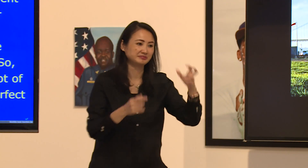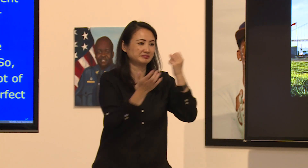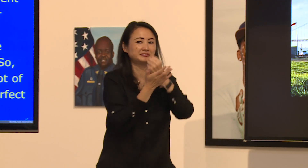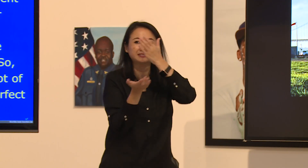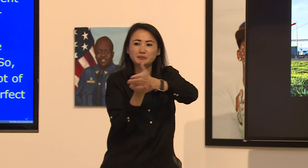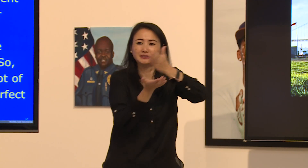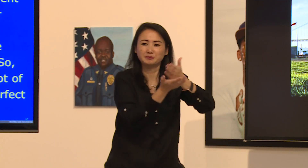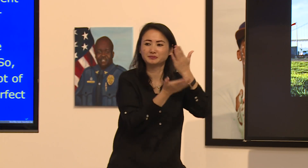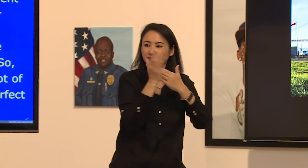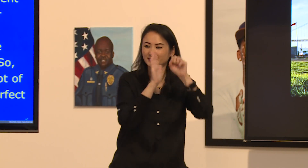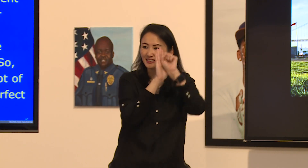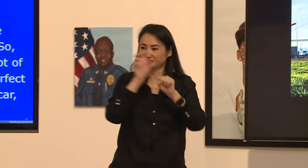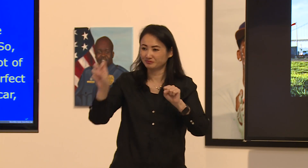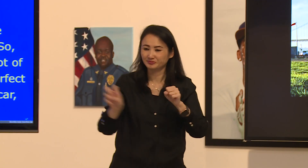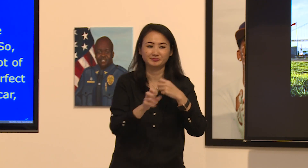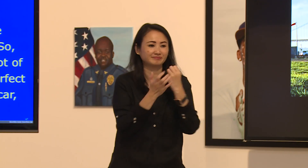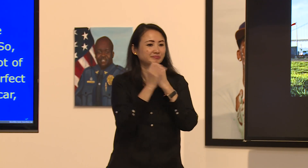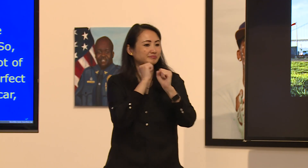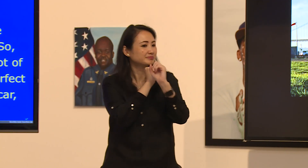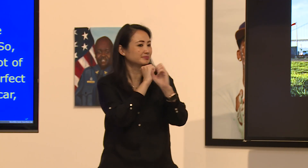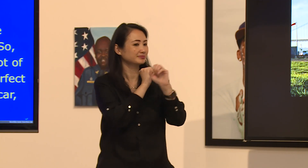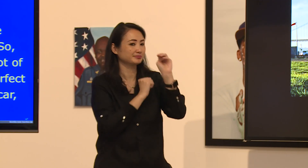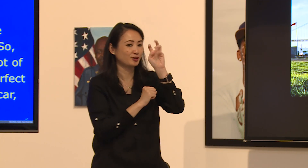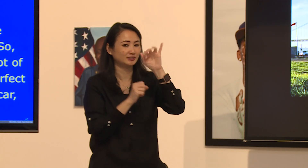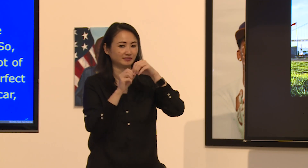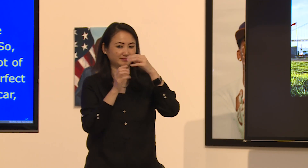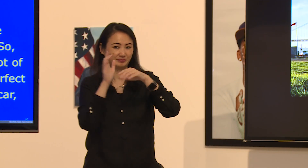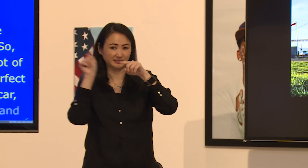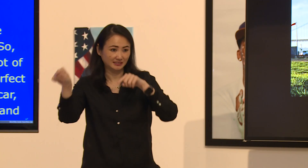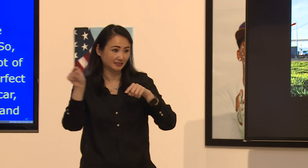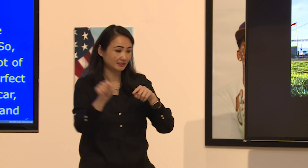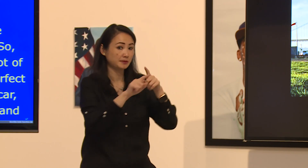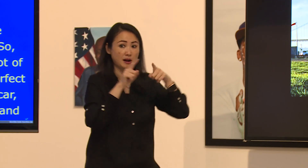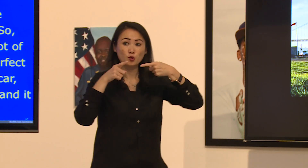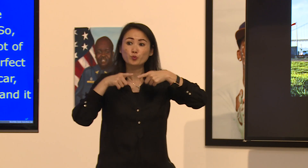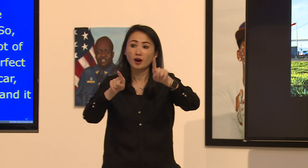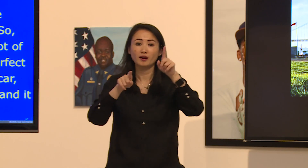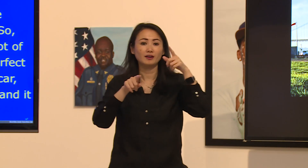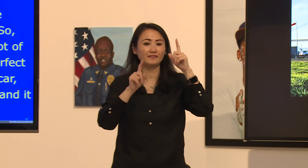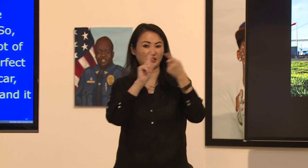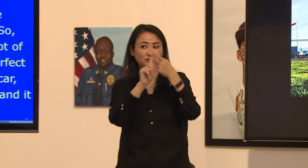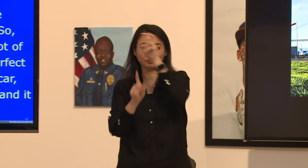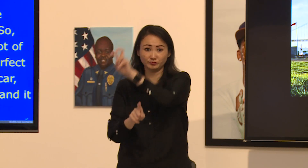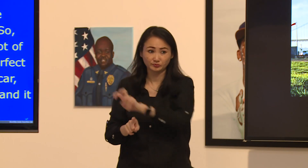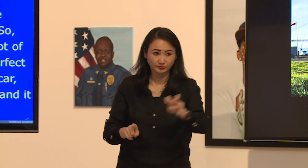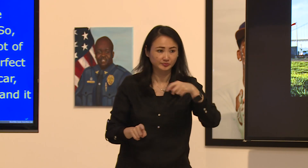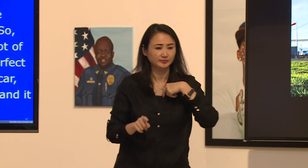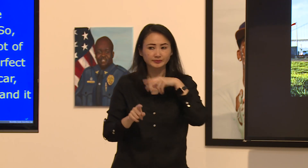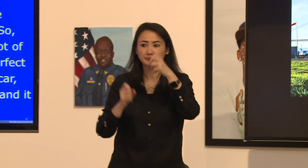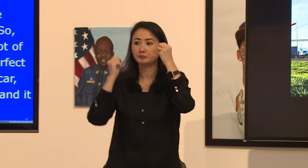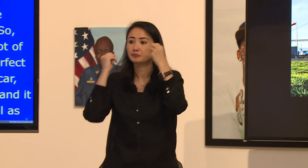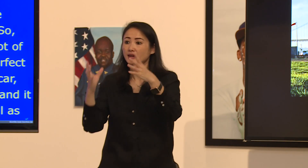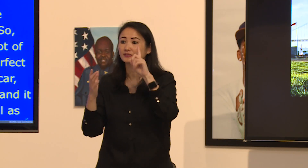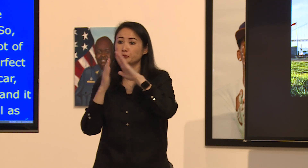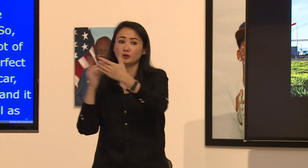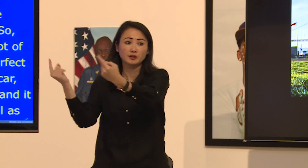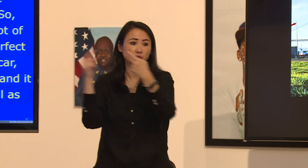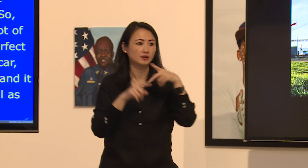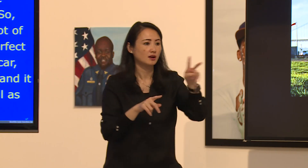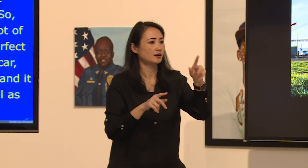of different stops as well as different states. The very first time we traveled, many different deaf communities came out, and it